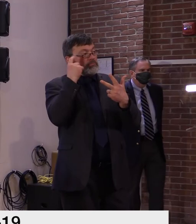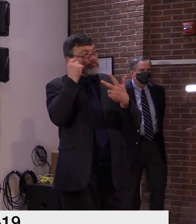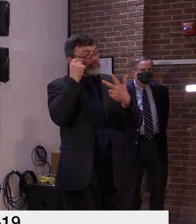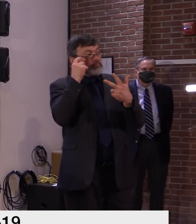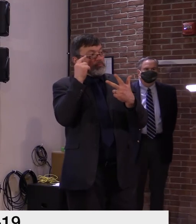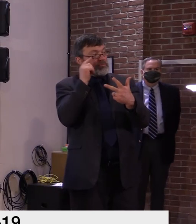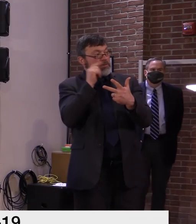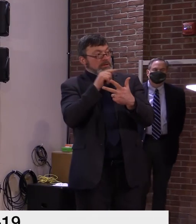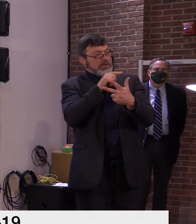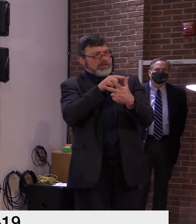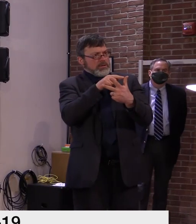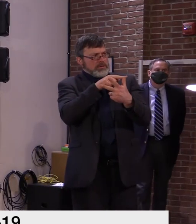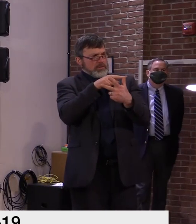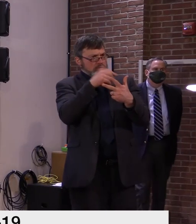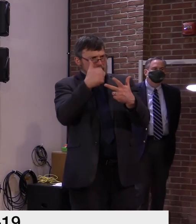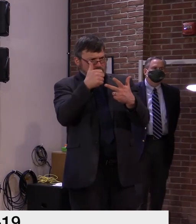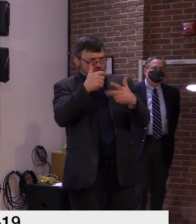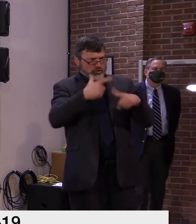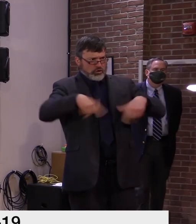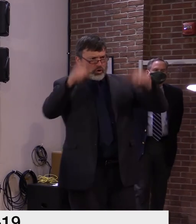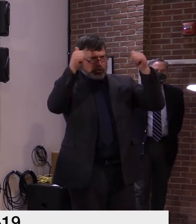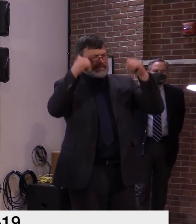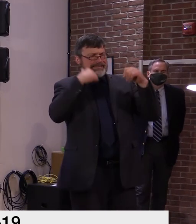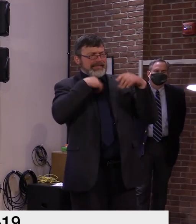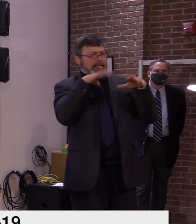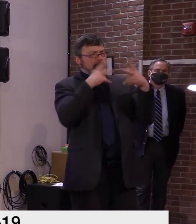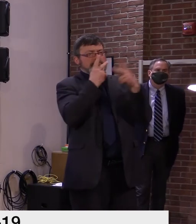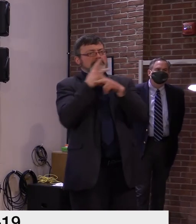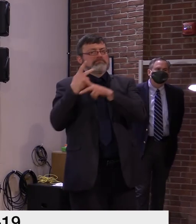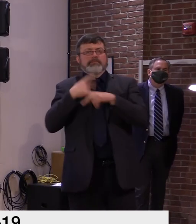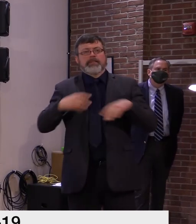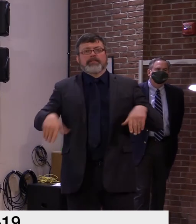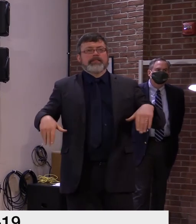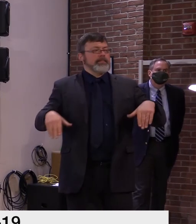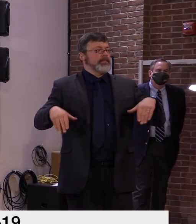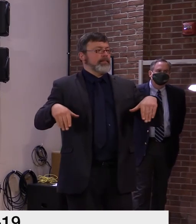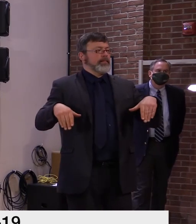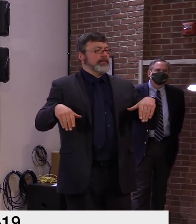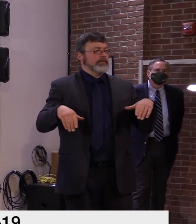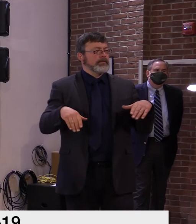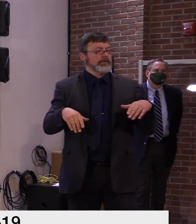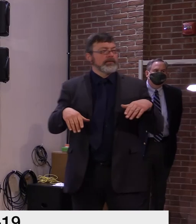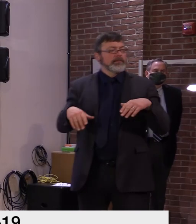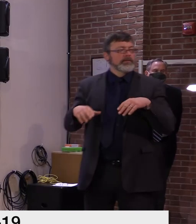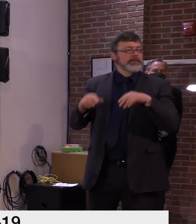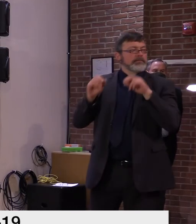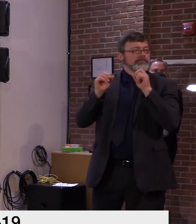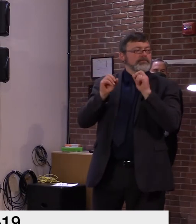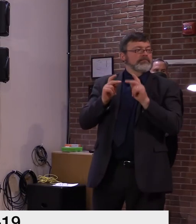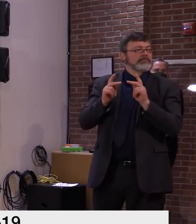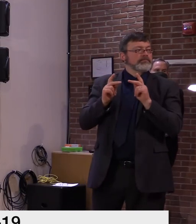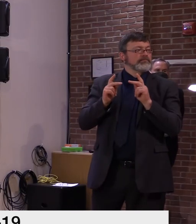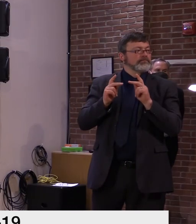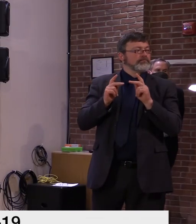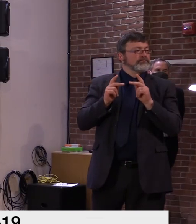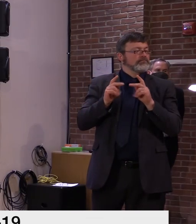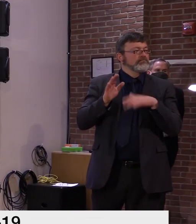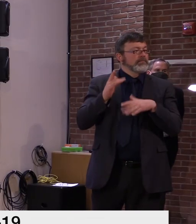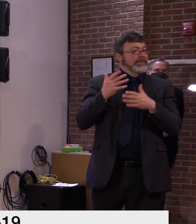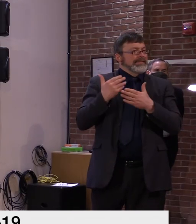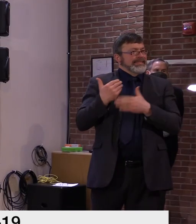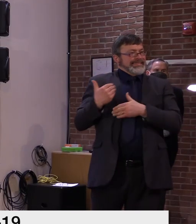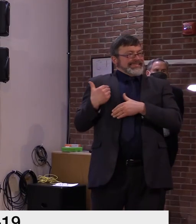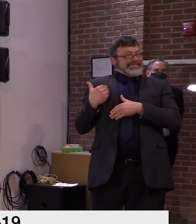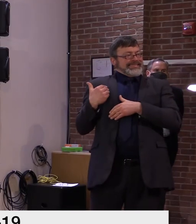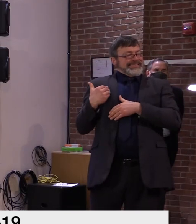back to you on that. Okay. And do you know, in the early on, there was the establishment